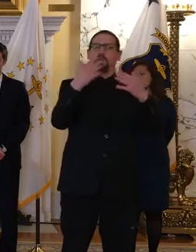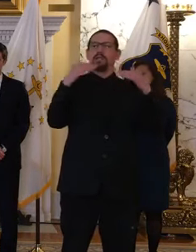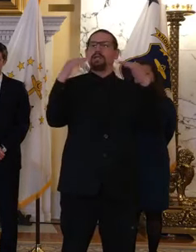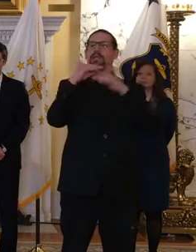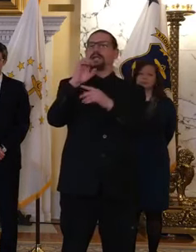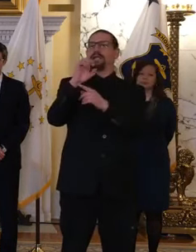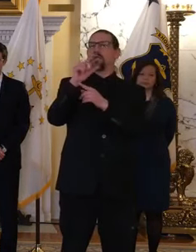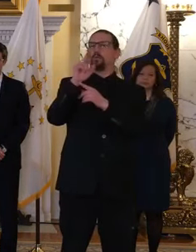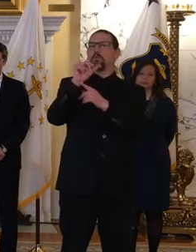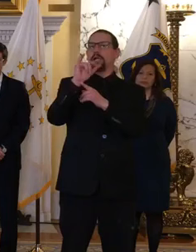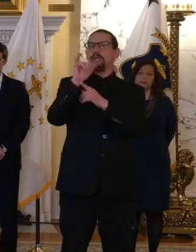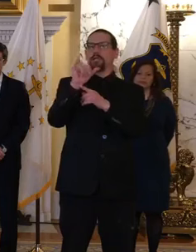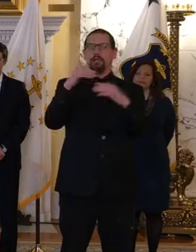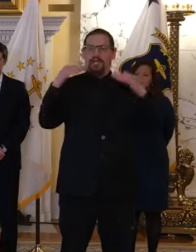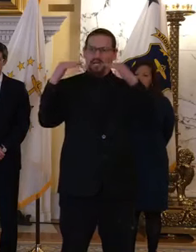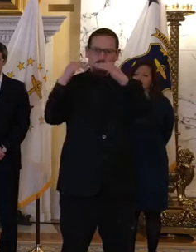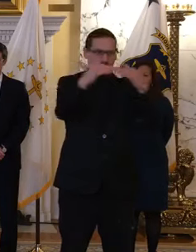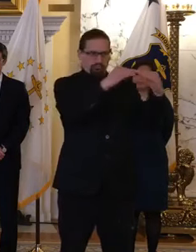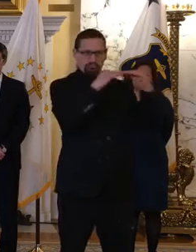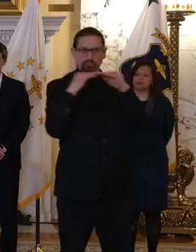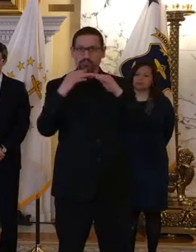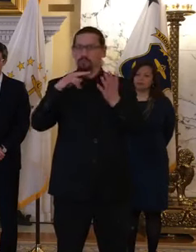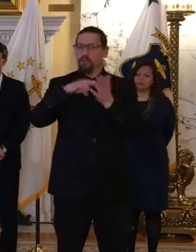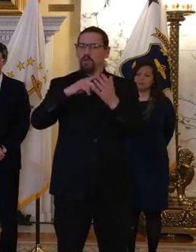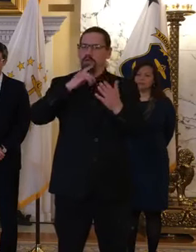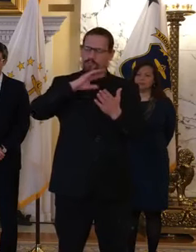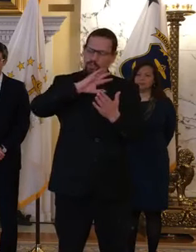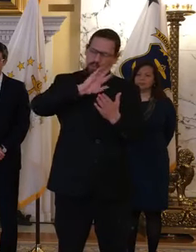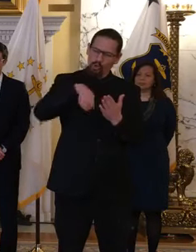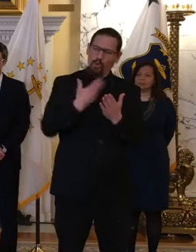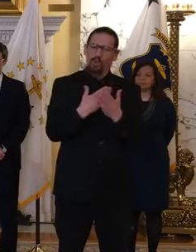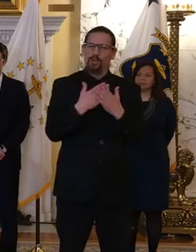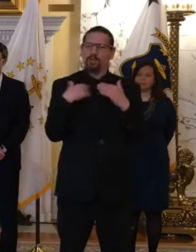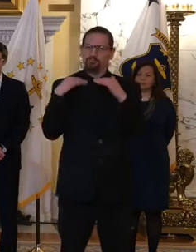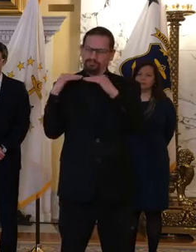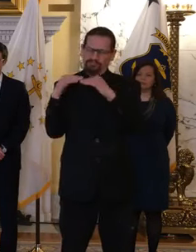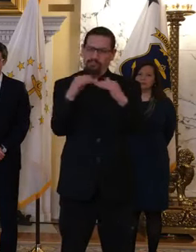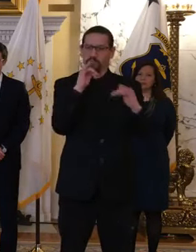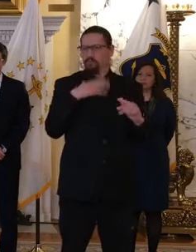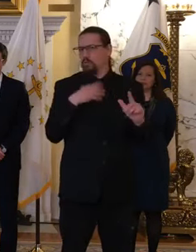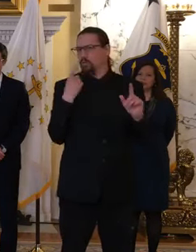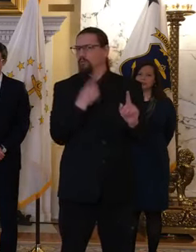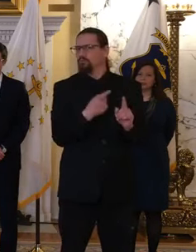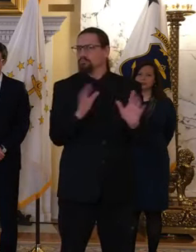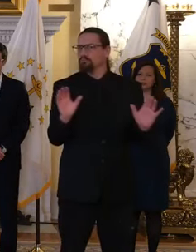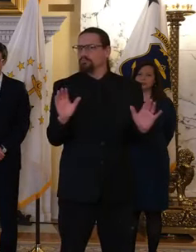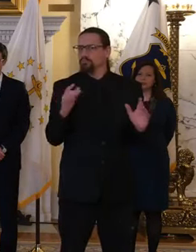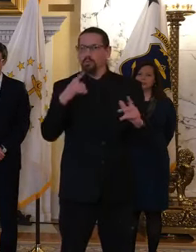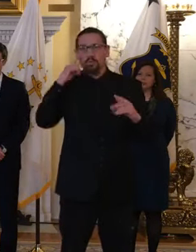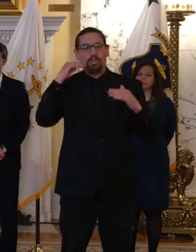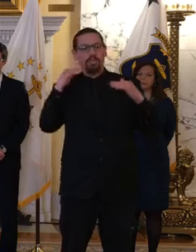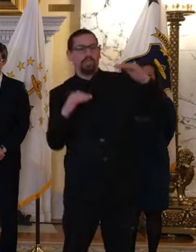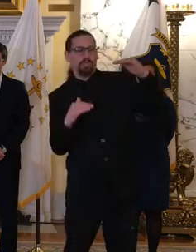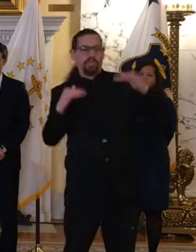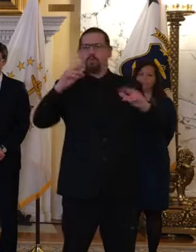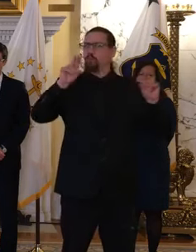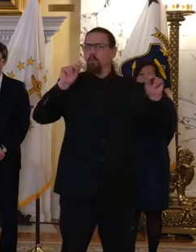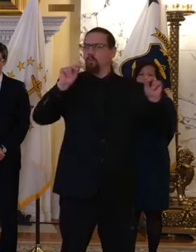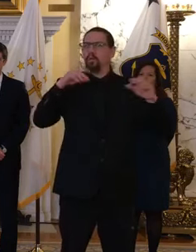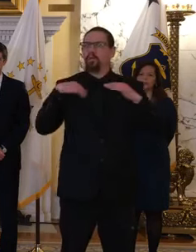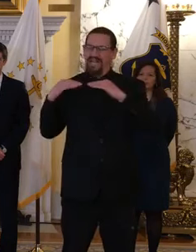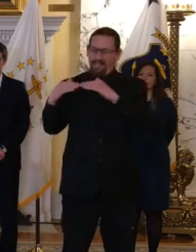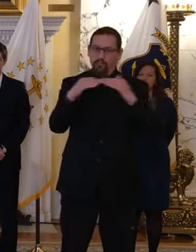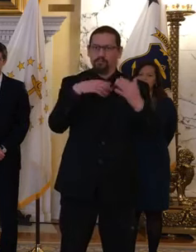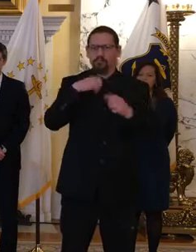we are going to work to make sure all of our students are brought along. To that end, we know not